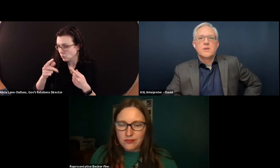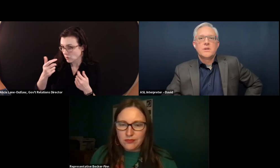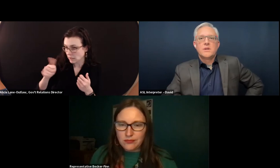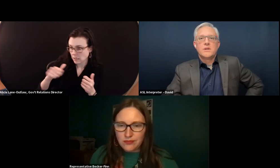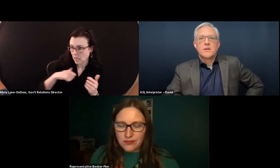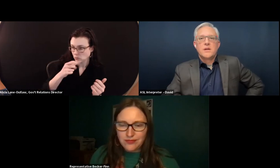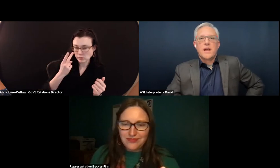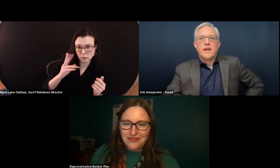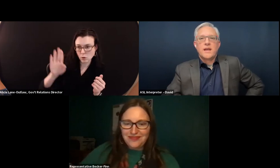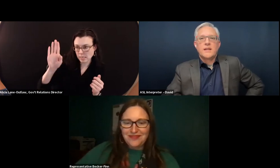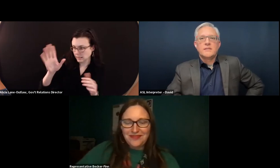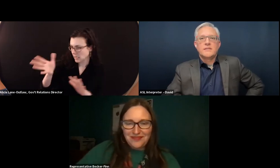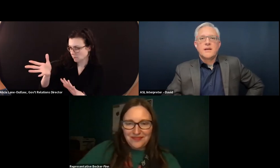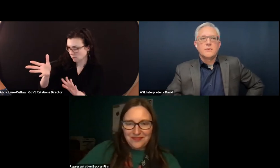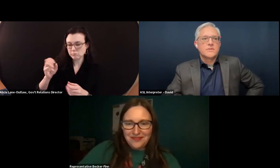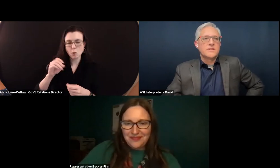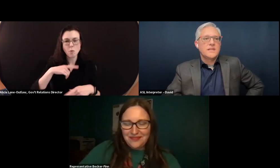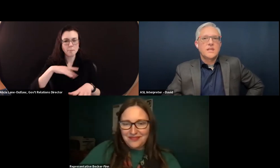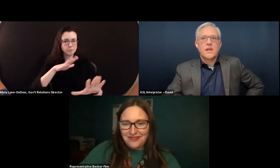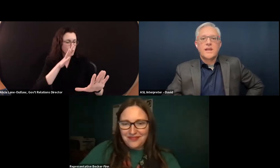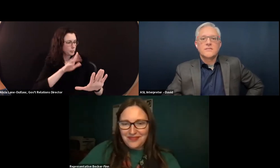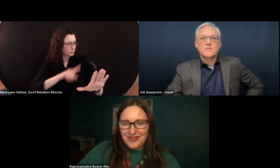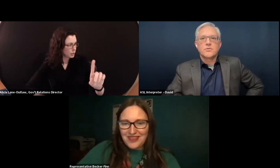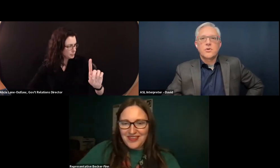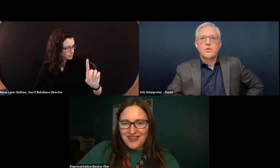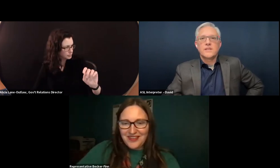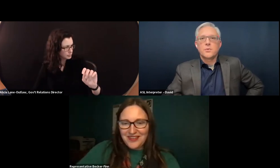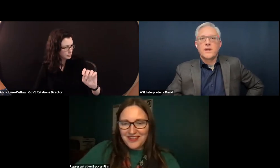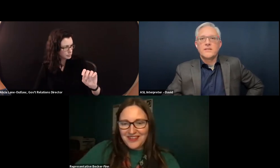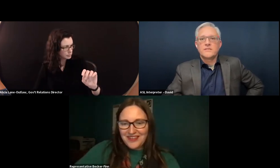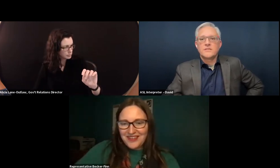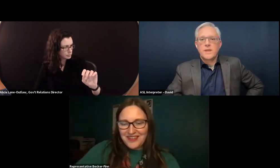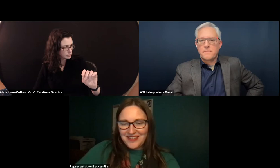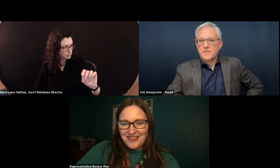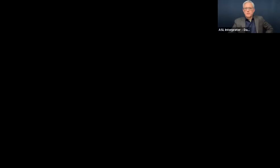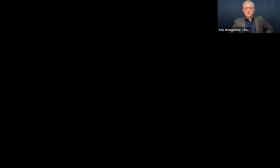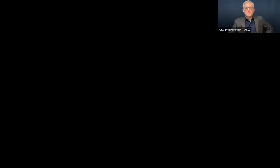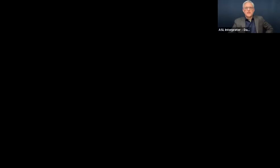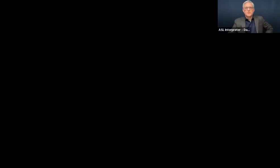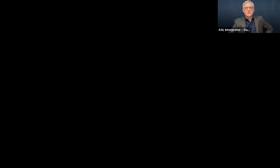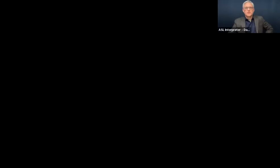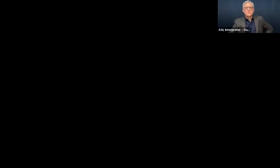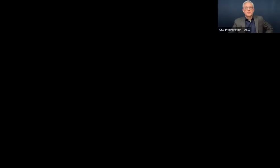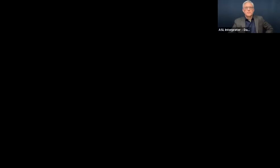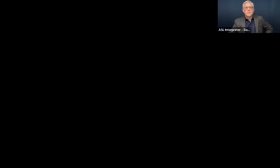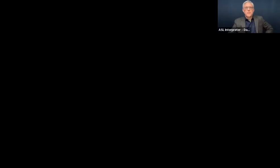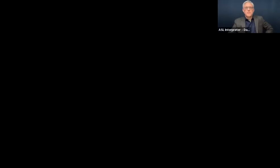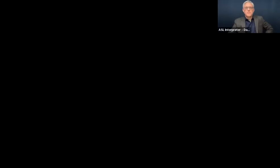queue. And I don't see any hands currently raised. So yeah, let me bring up the next